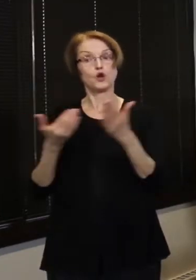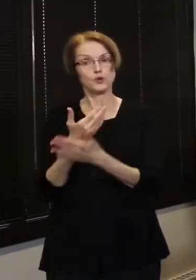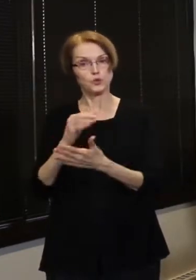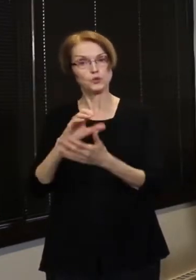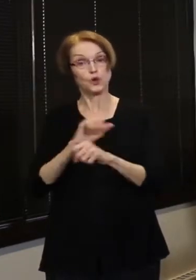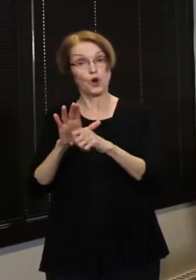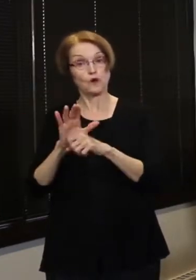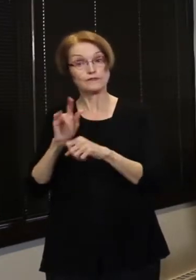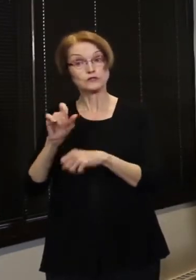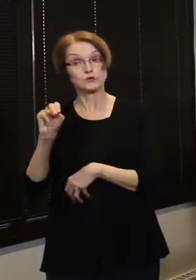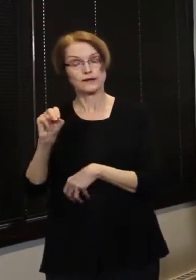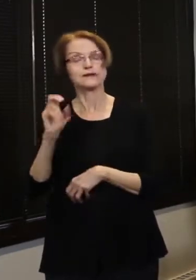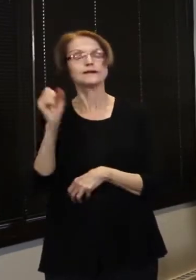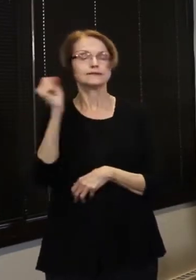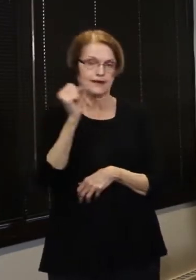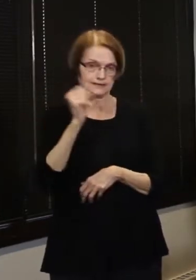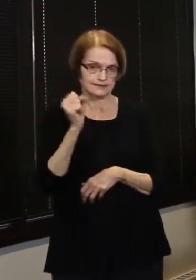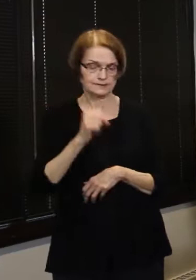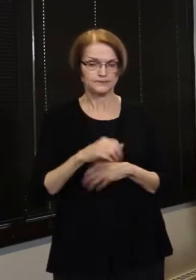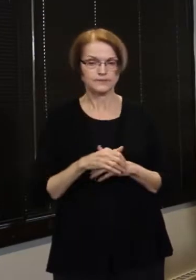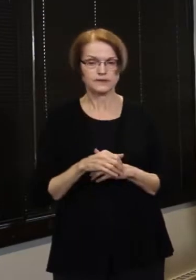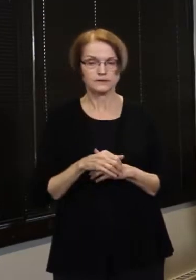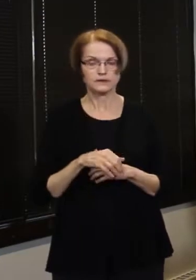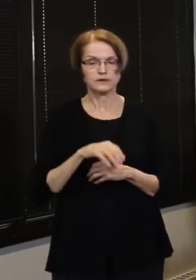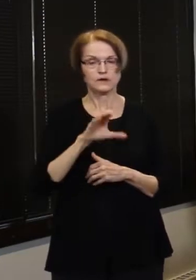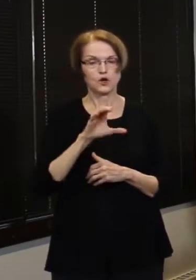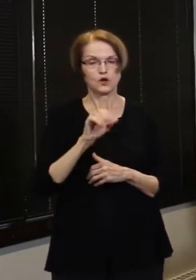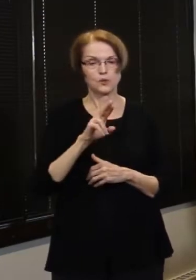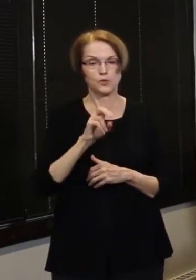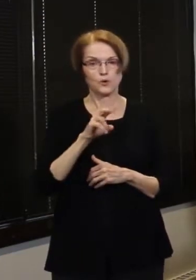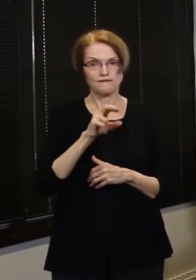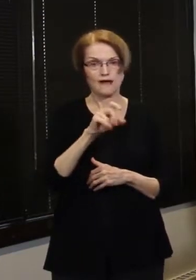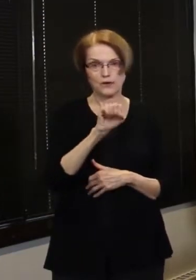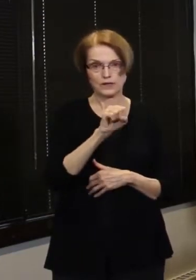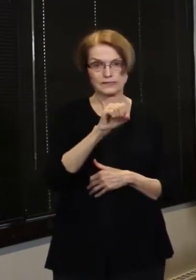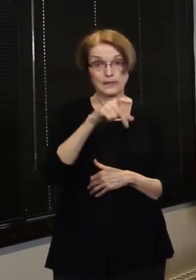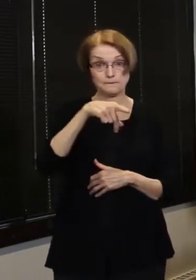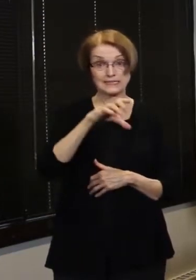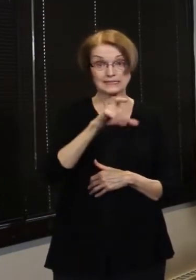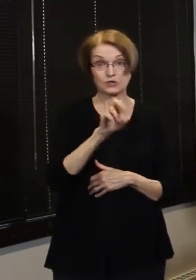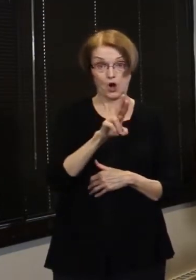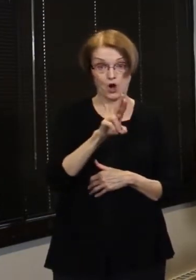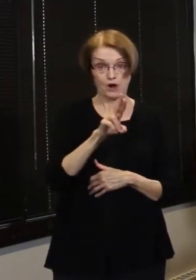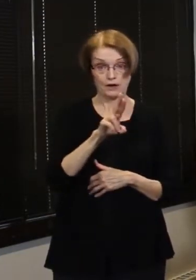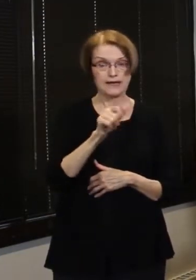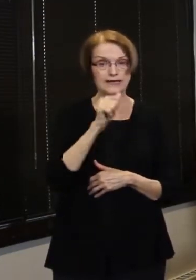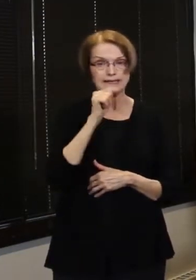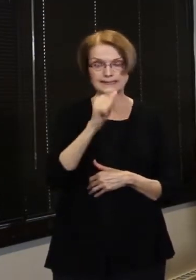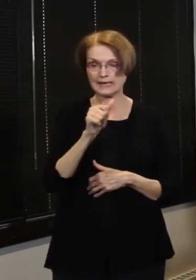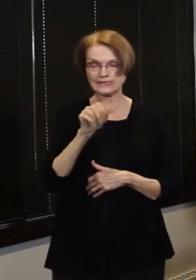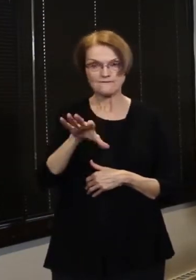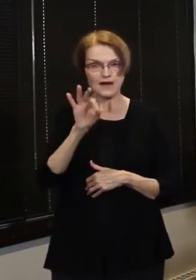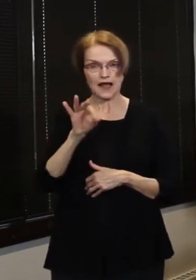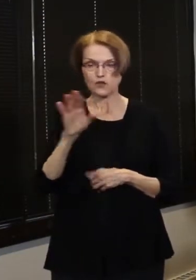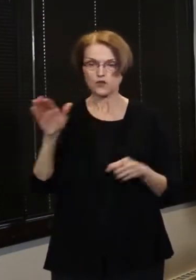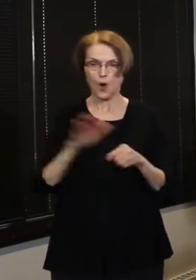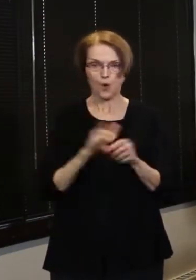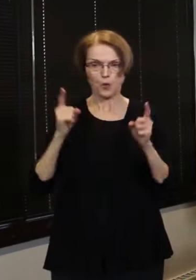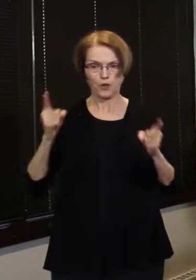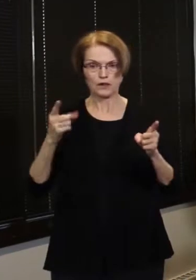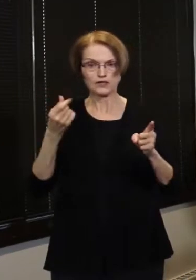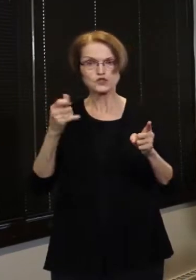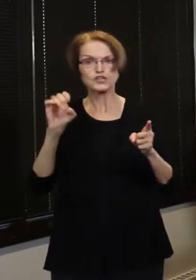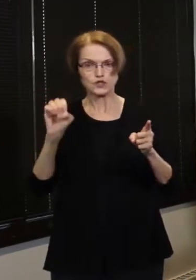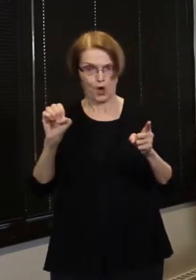It should. So the coronavirus PCR test doesn't look for the whole genome. It looks for